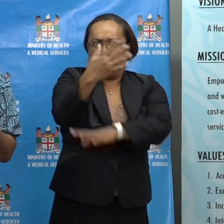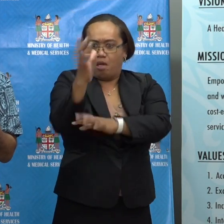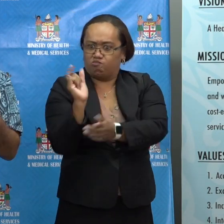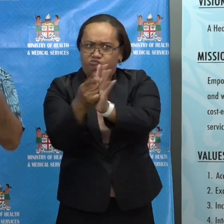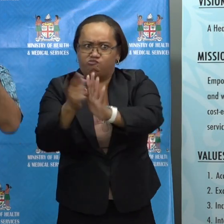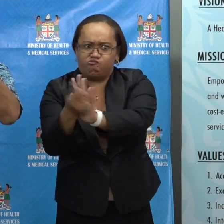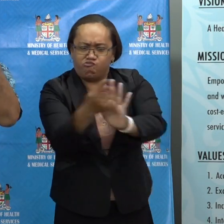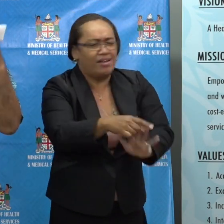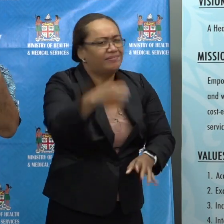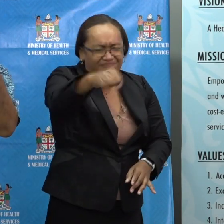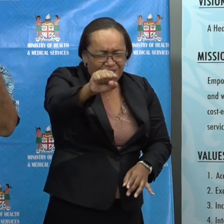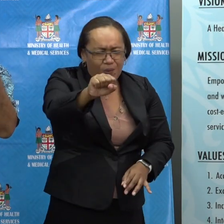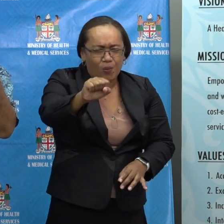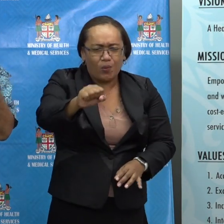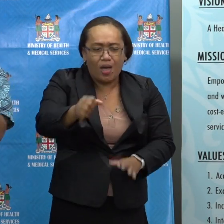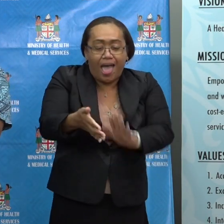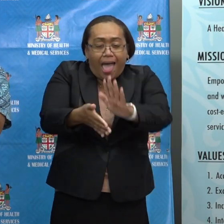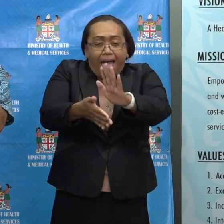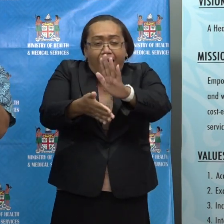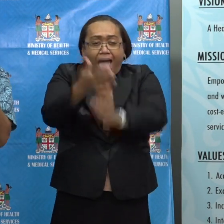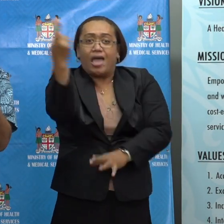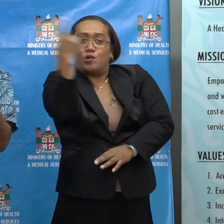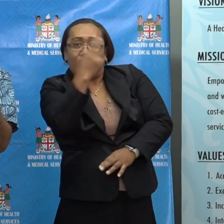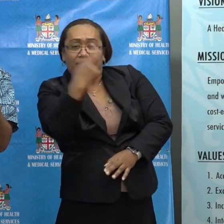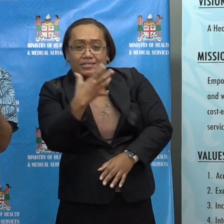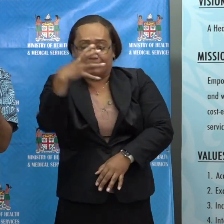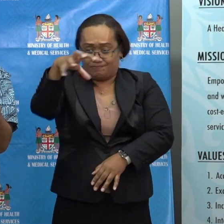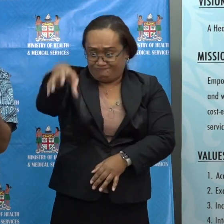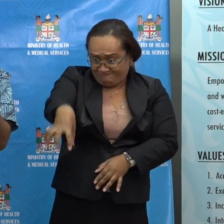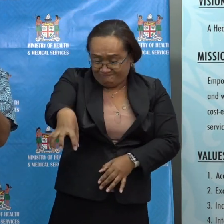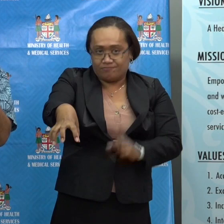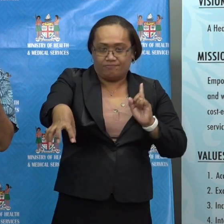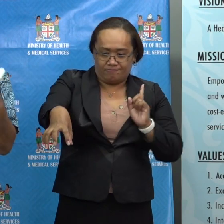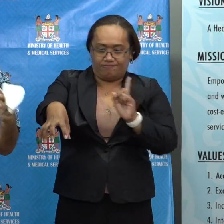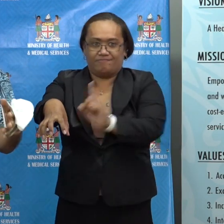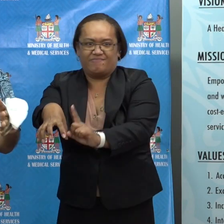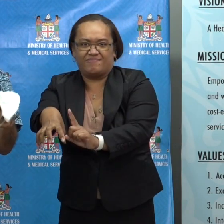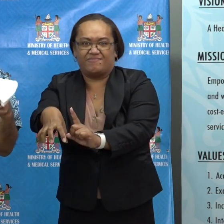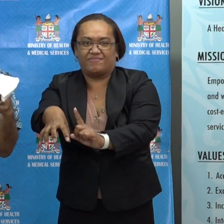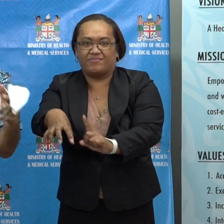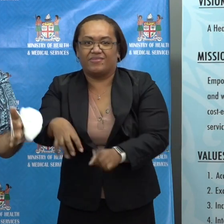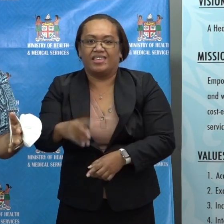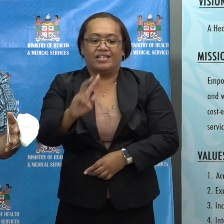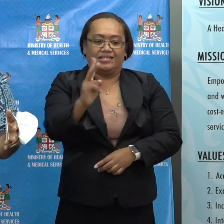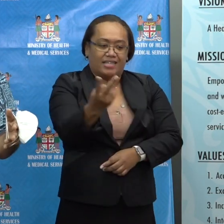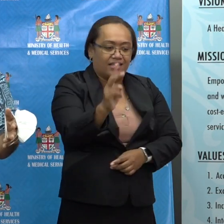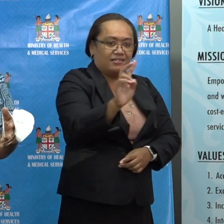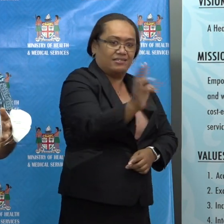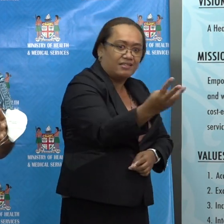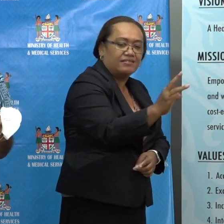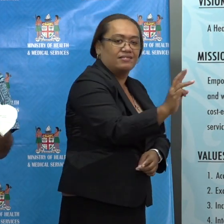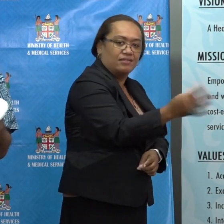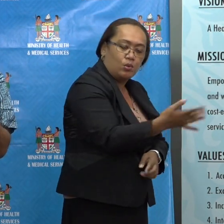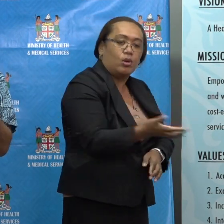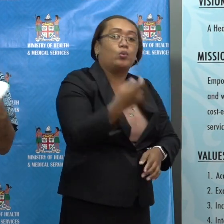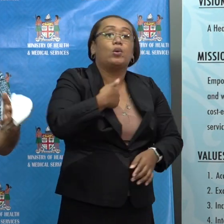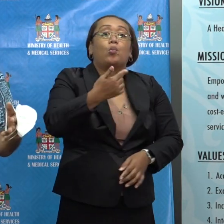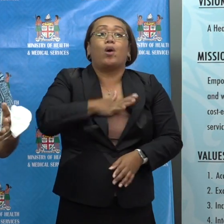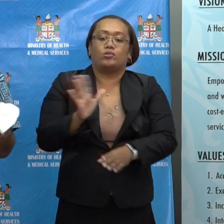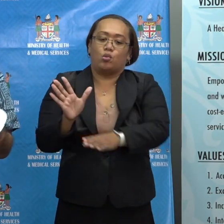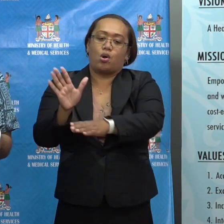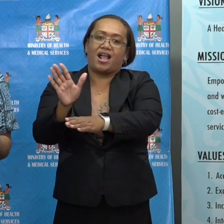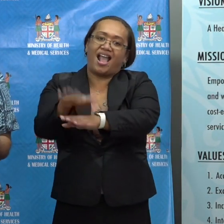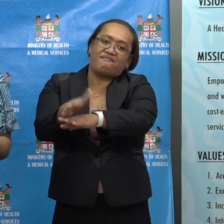have to move from the high priority area, then we go to the less priority area and keep on going out until we can cover most of